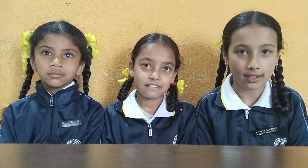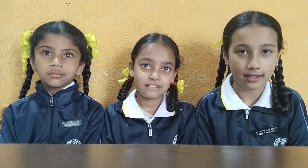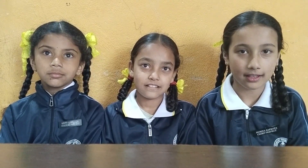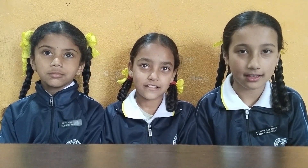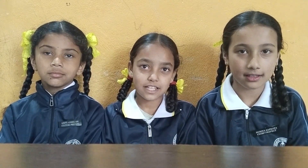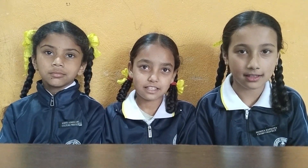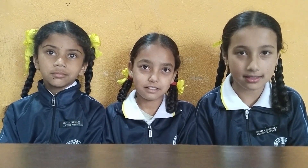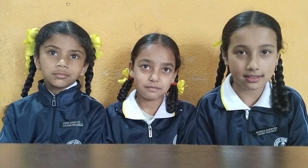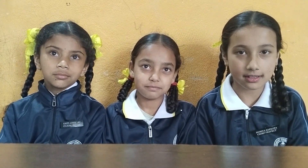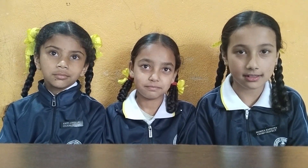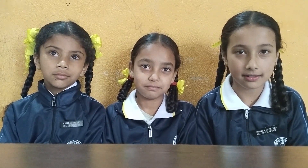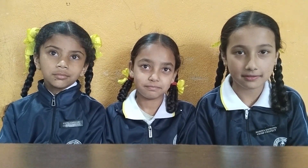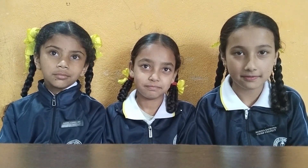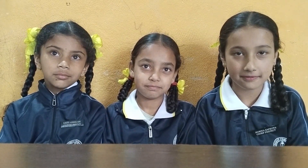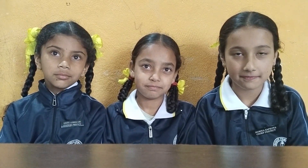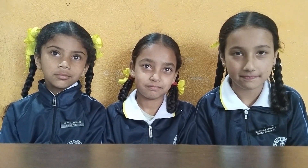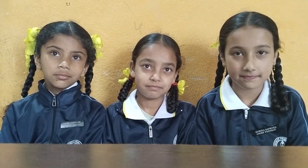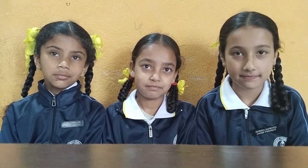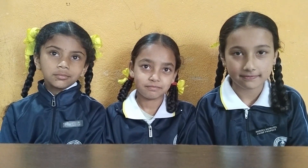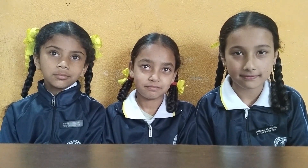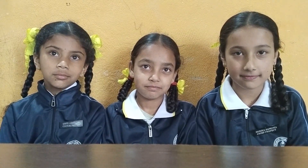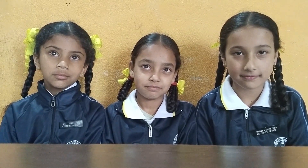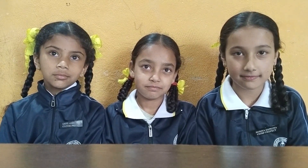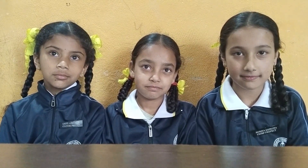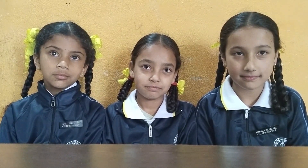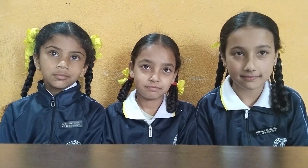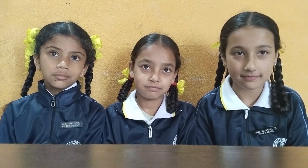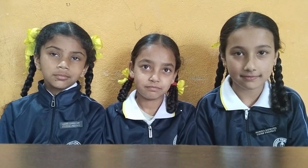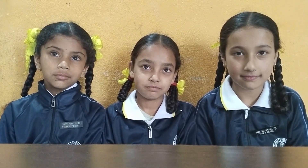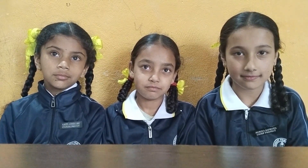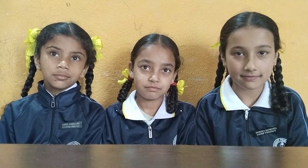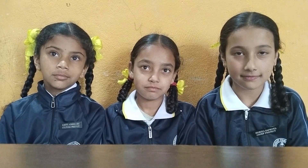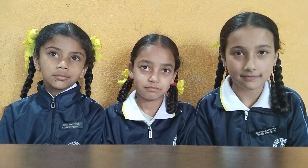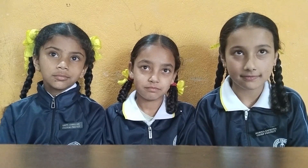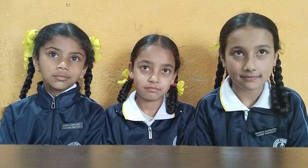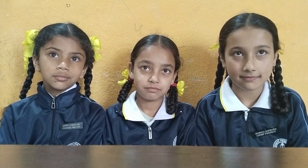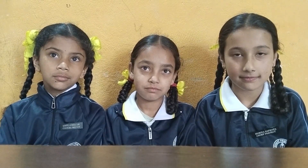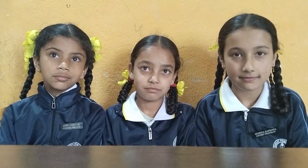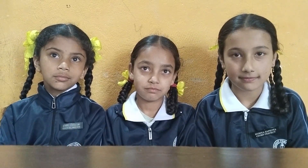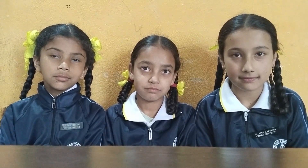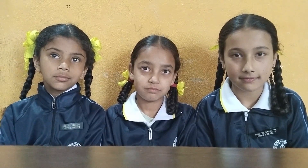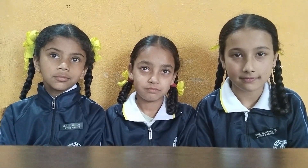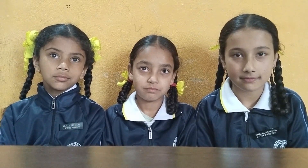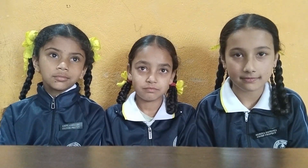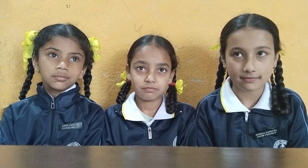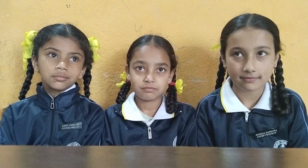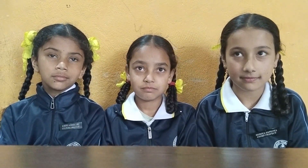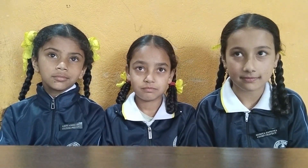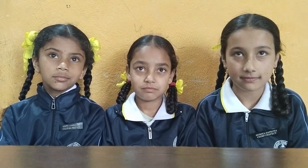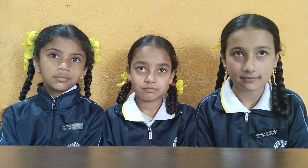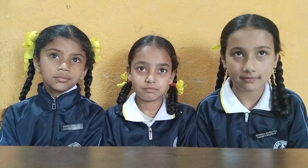so do you remember what was the first sign word that Helen killer understood